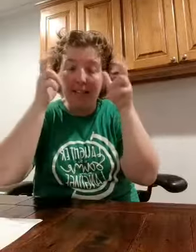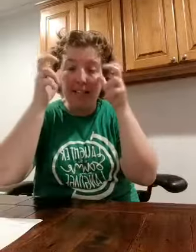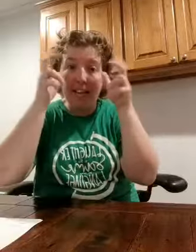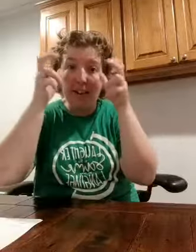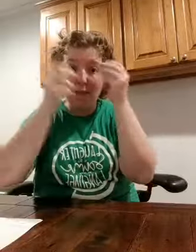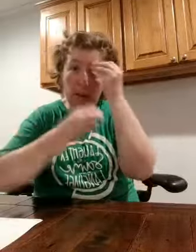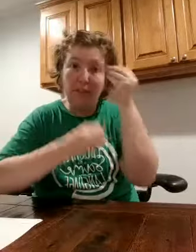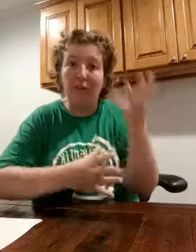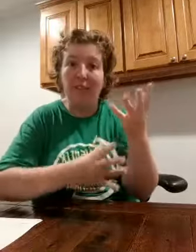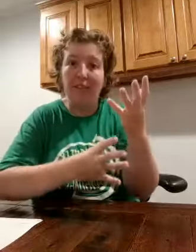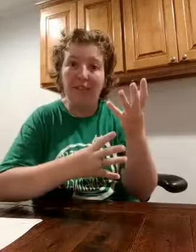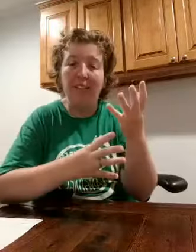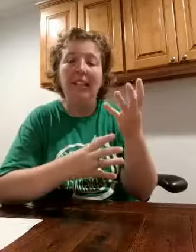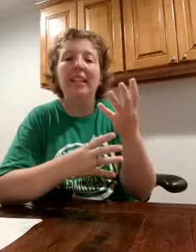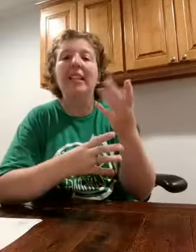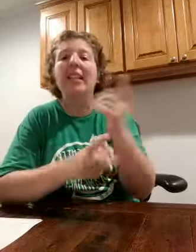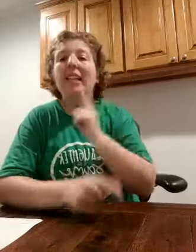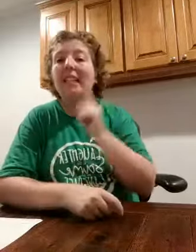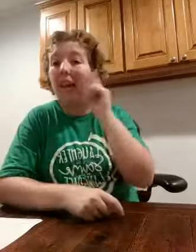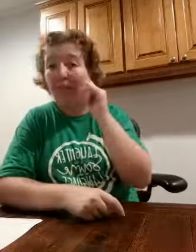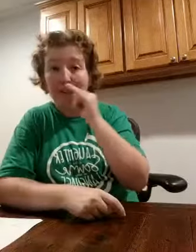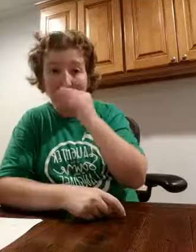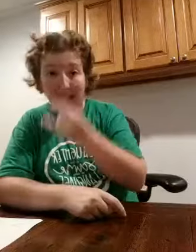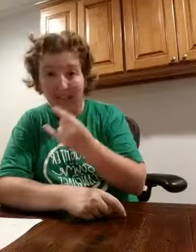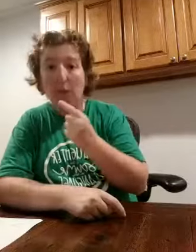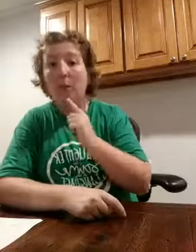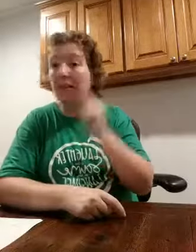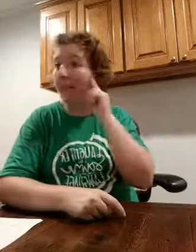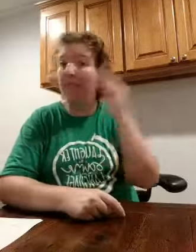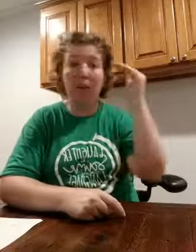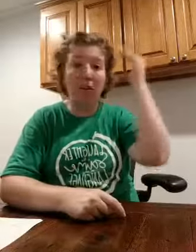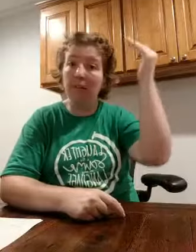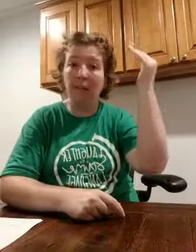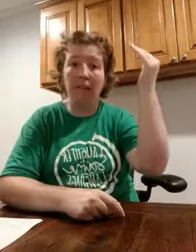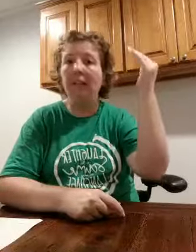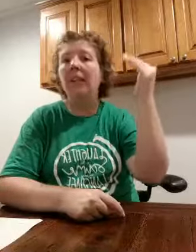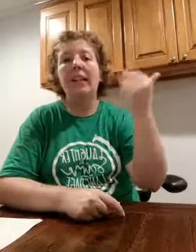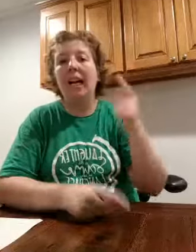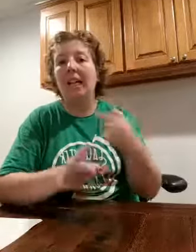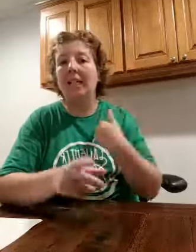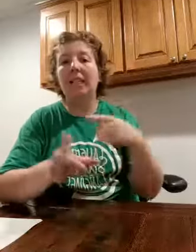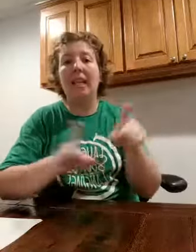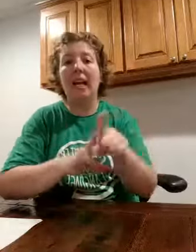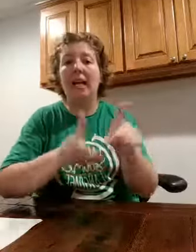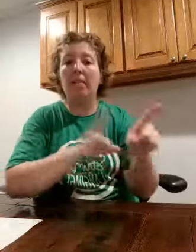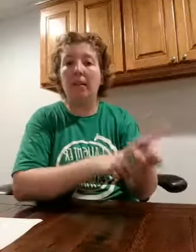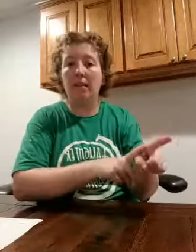get information. A deaf kid or a deaf adult has the same